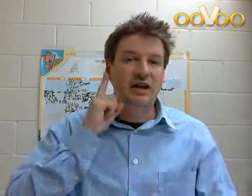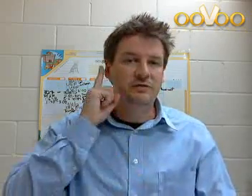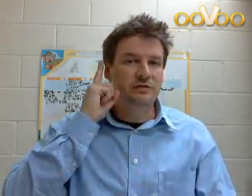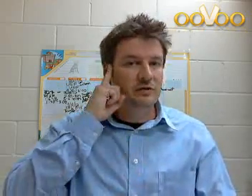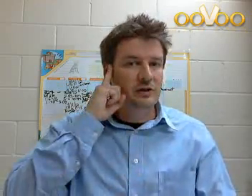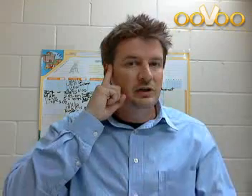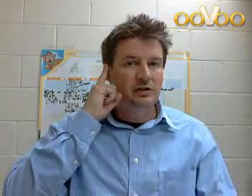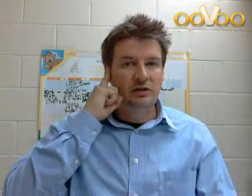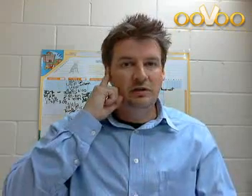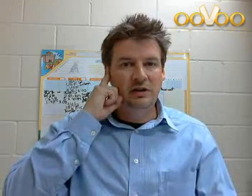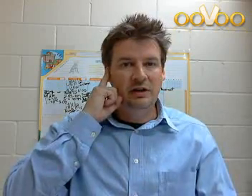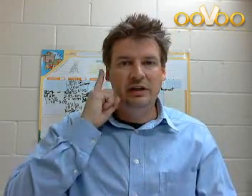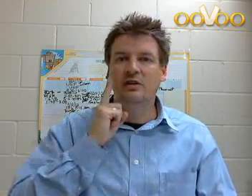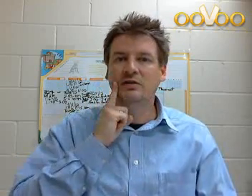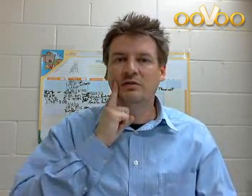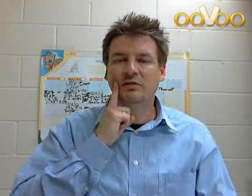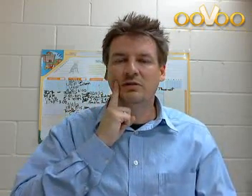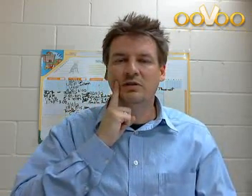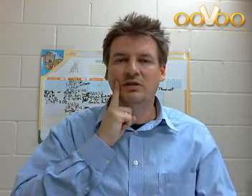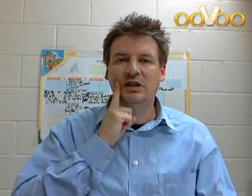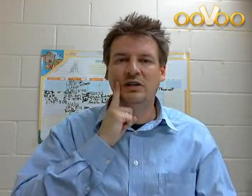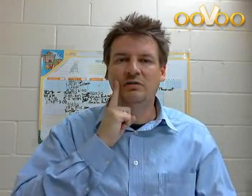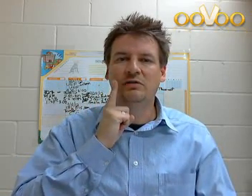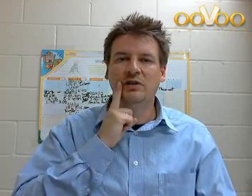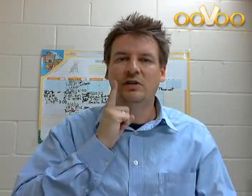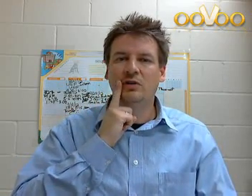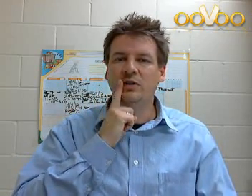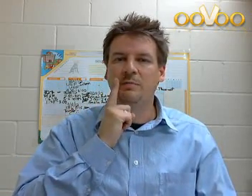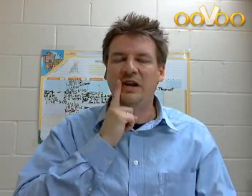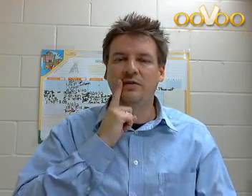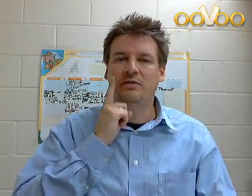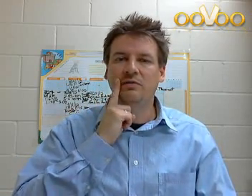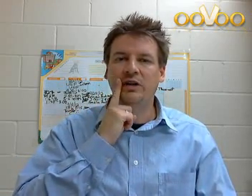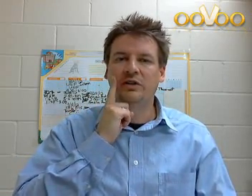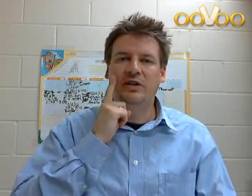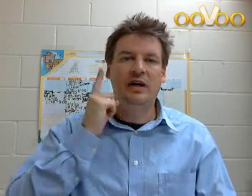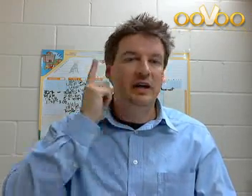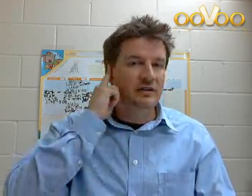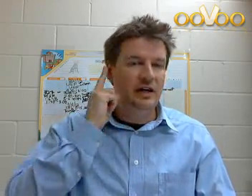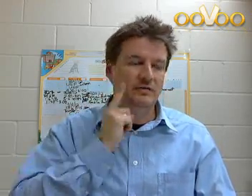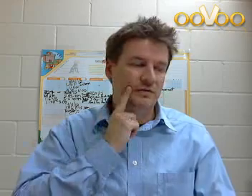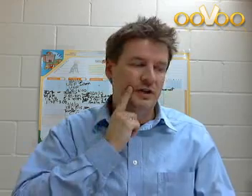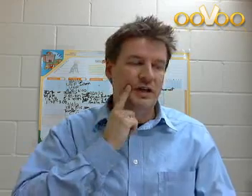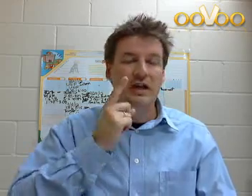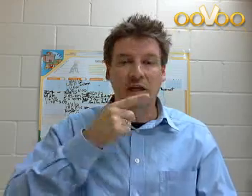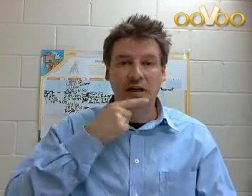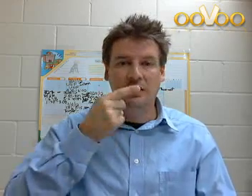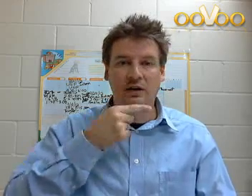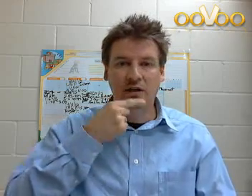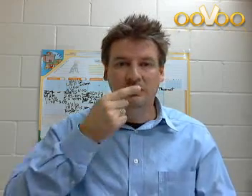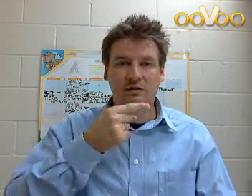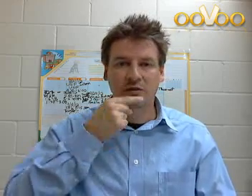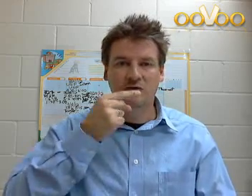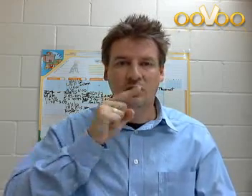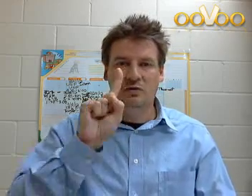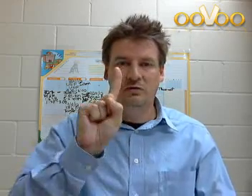Deaf, you're doing your ear to your chin or your mouth right on the side, deaf. Hearing, circle,